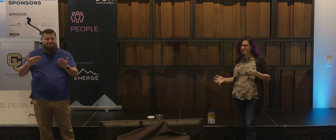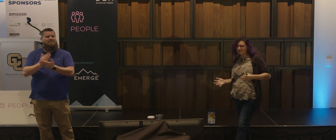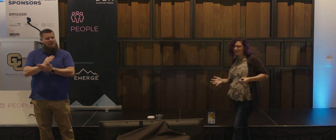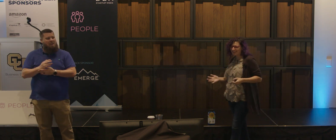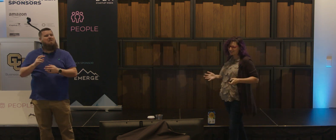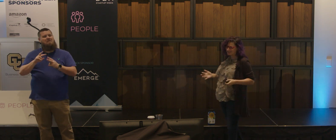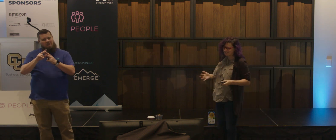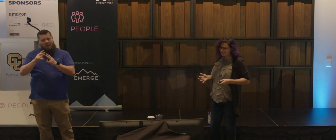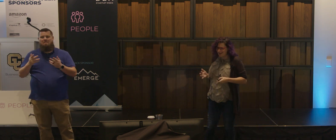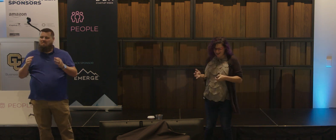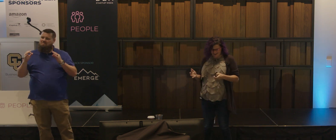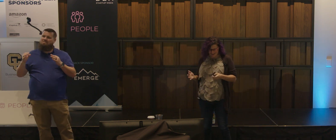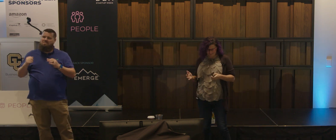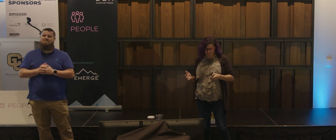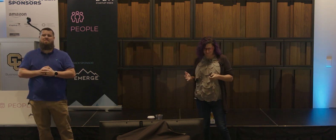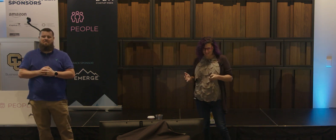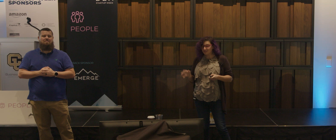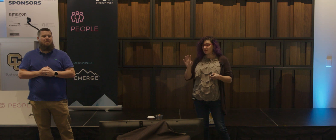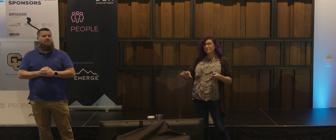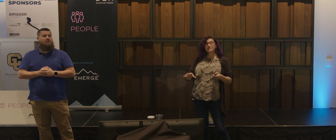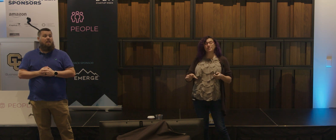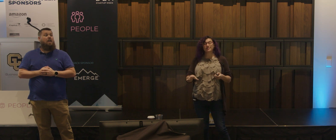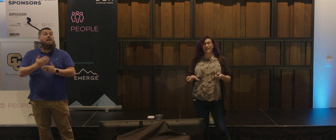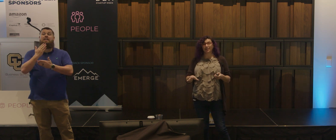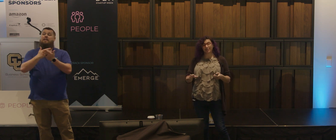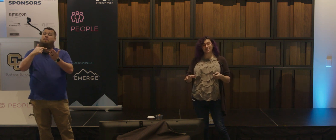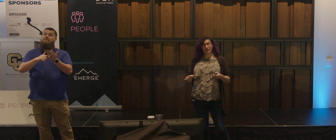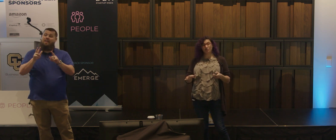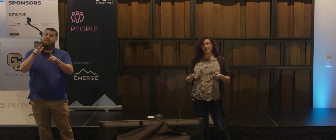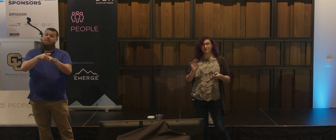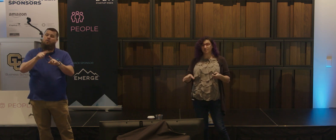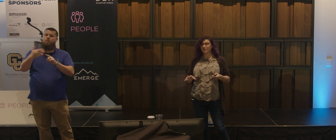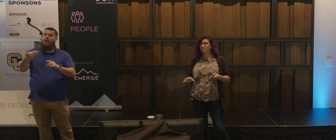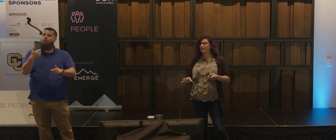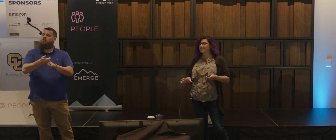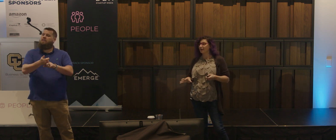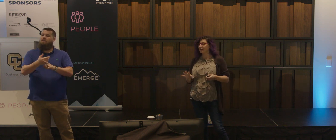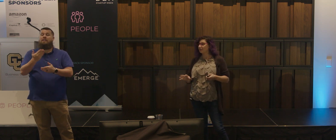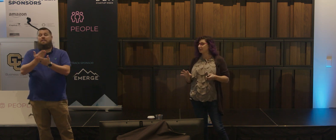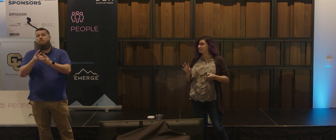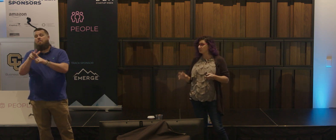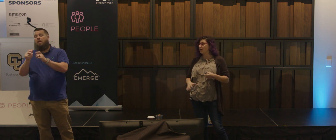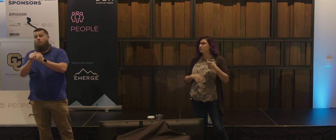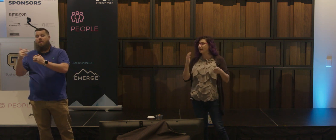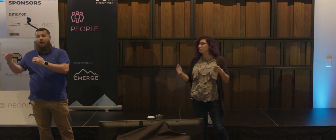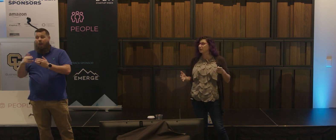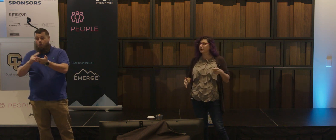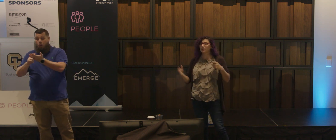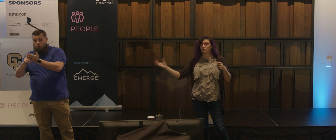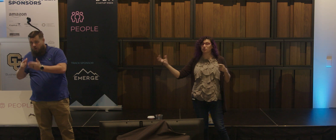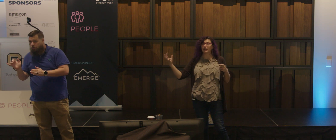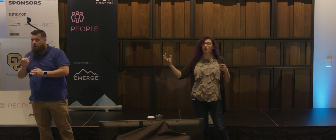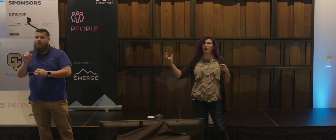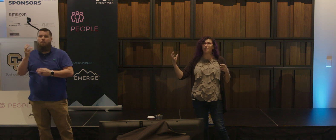a couple people in that category too. Some of this applies to hiring yourself, and some of this applies to hiring contractors as well. So as you think